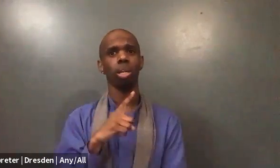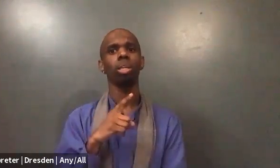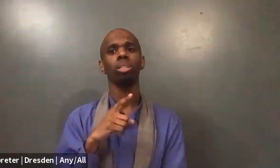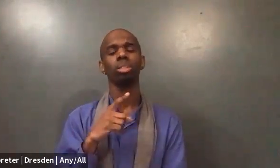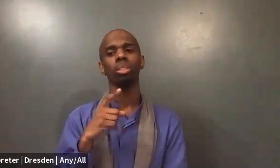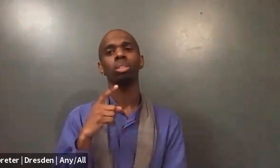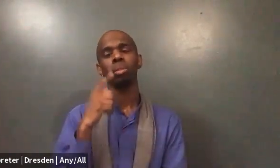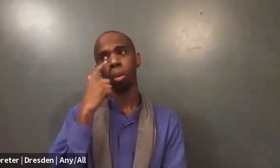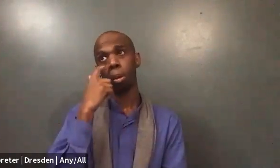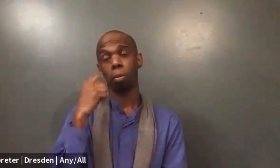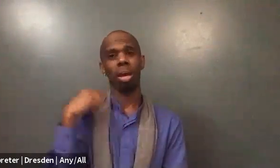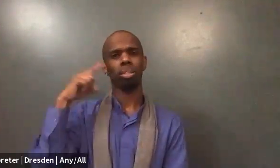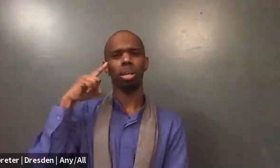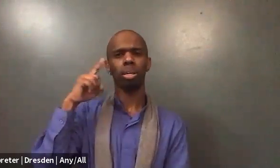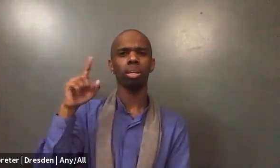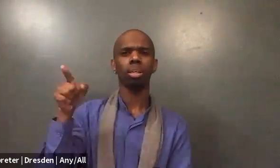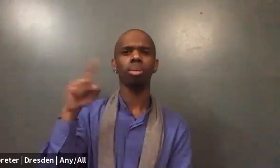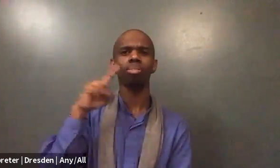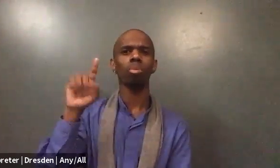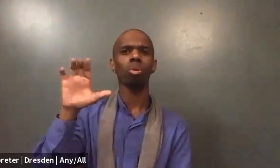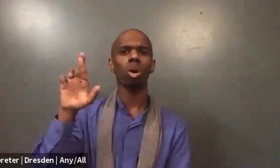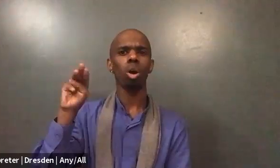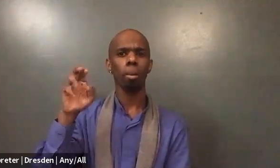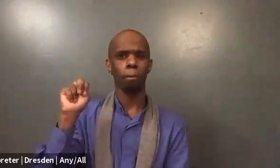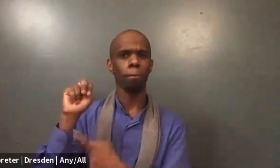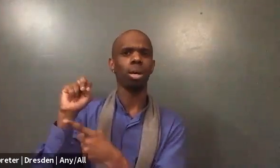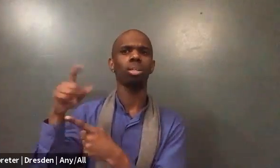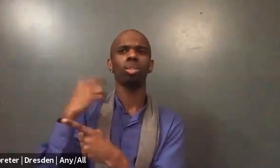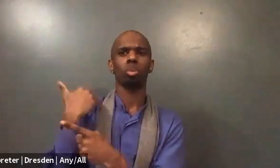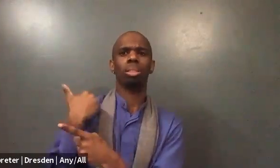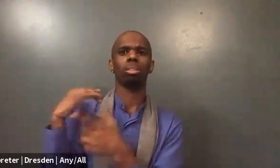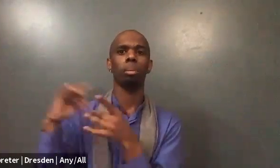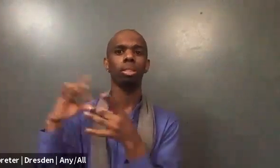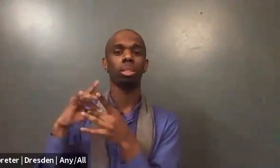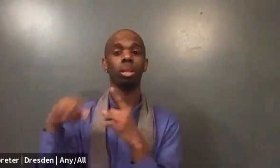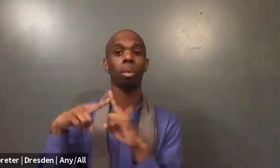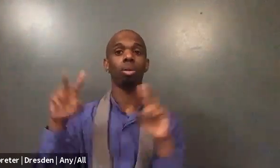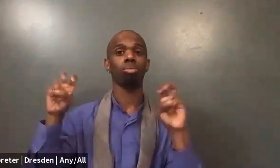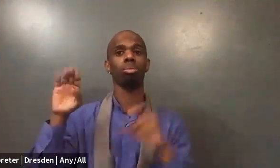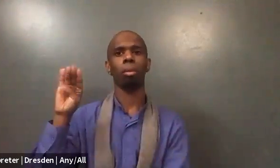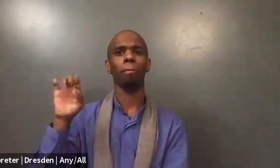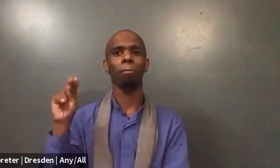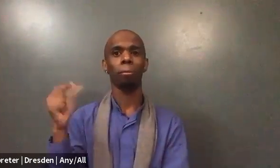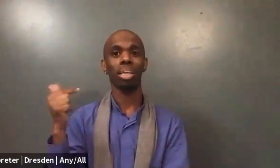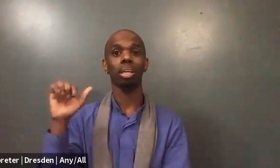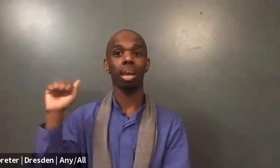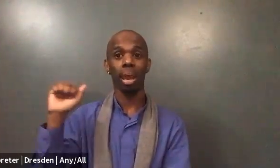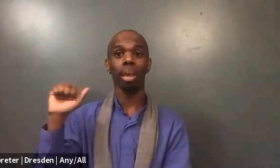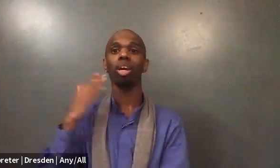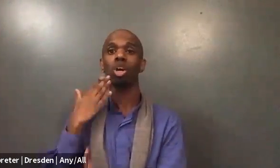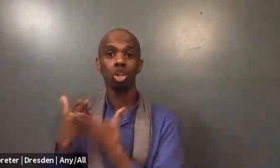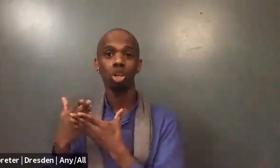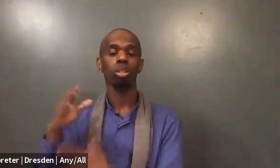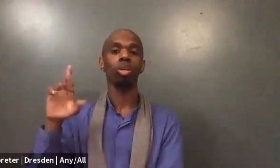I think Carmen, you might have said, it's about being a good relative.